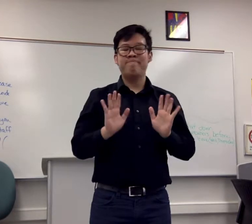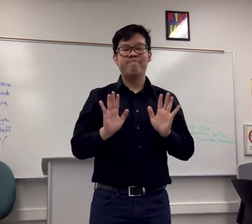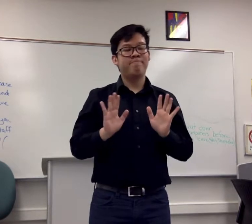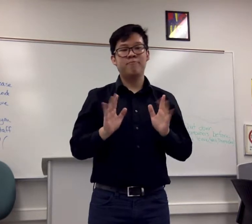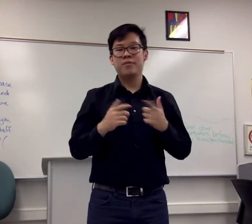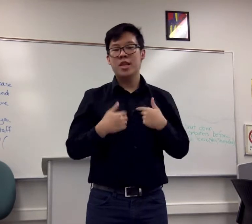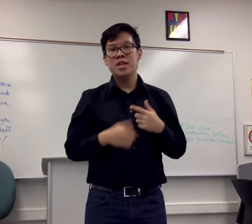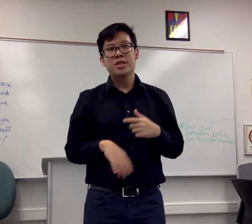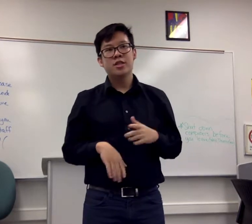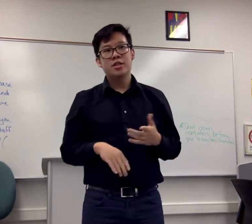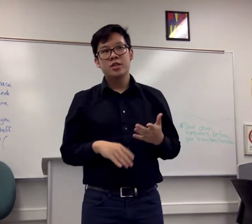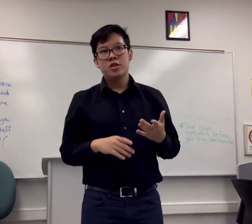you're not bringing it up. Okay, Tara?